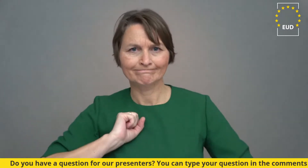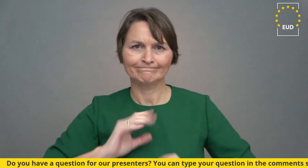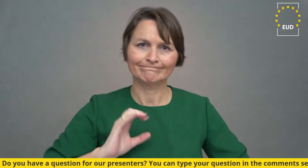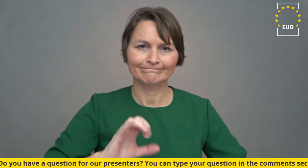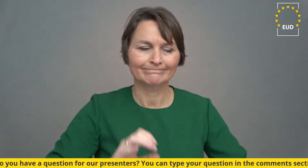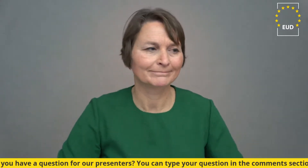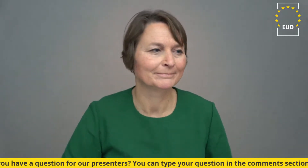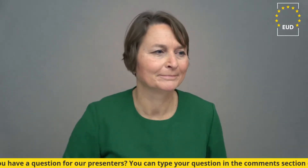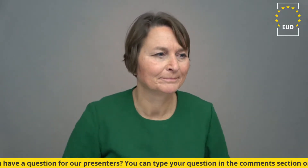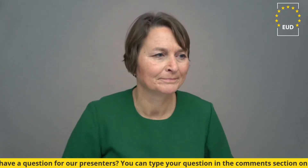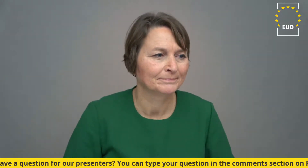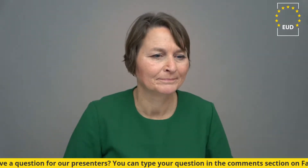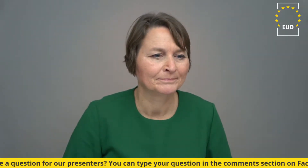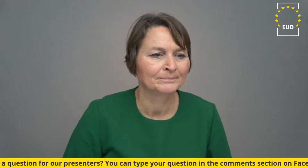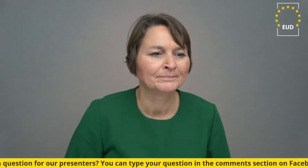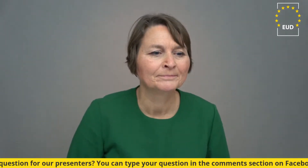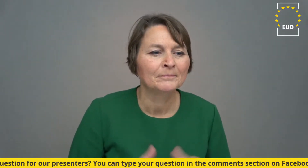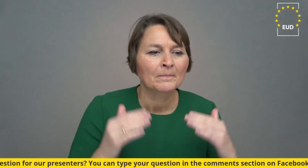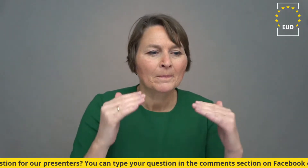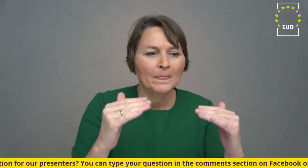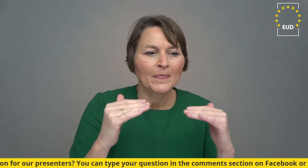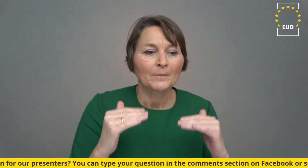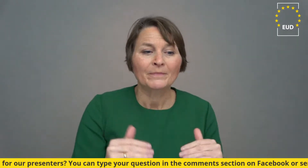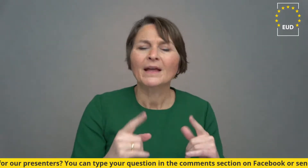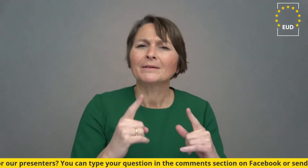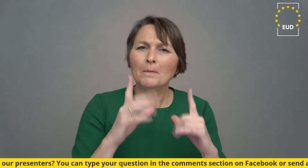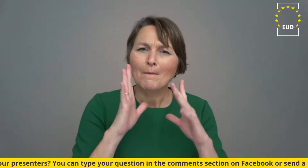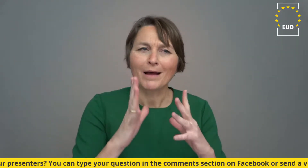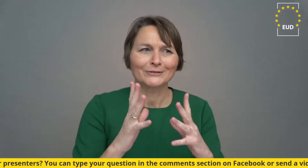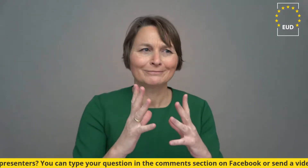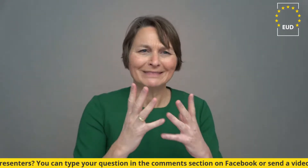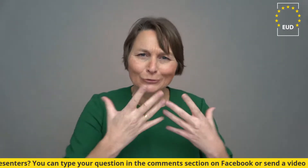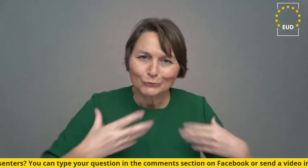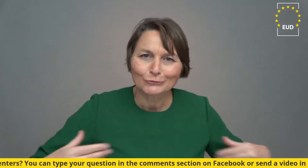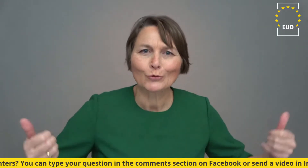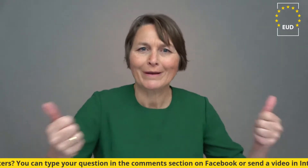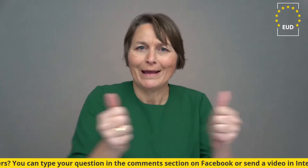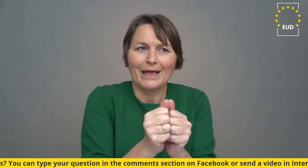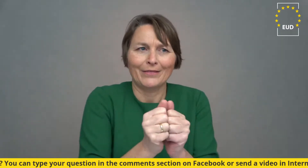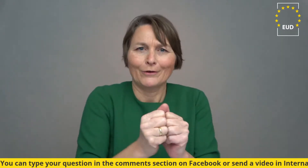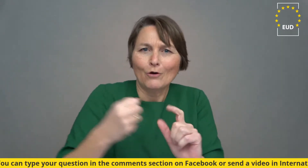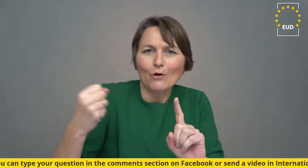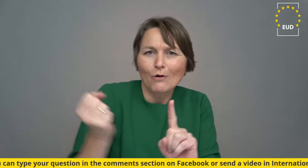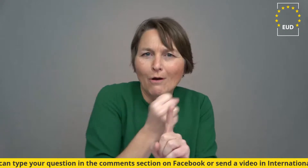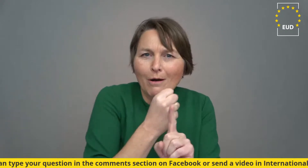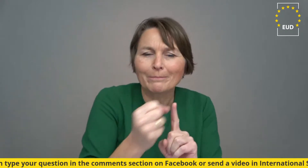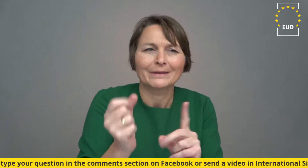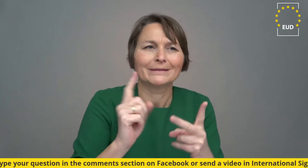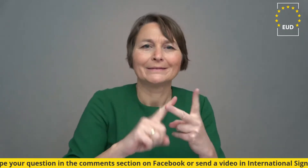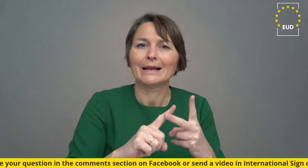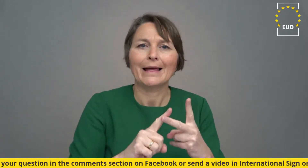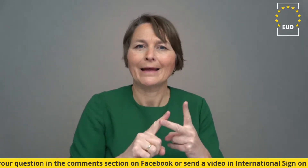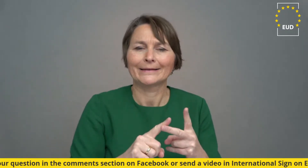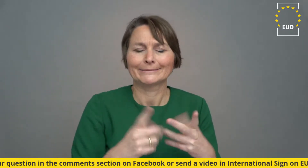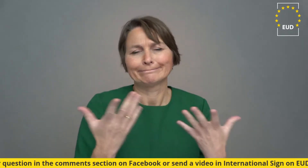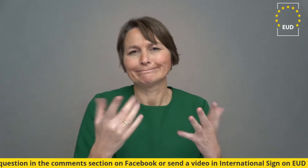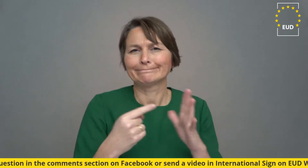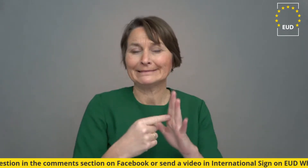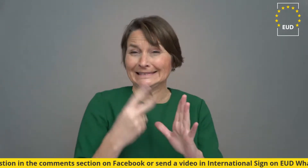professionals are involved, so that when the sign language interpreter has followed this training, that they can provide their interpretation with confidence. It's